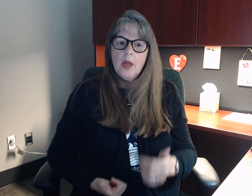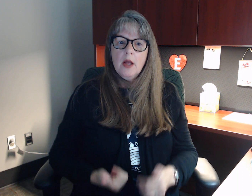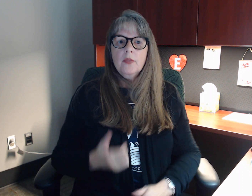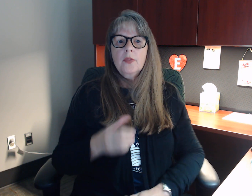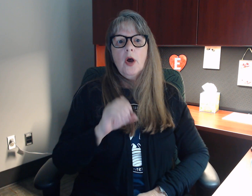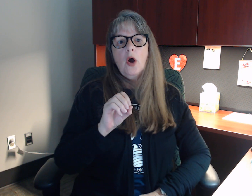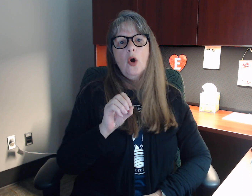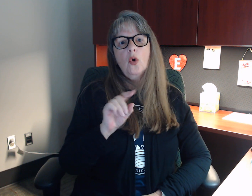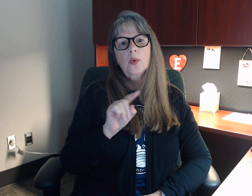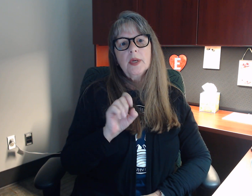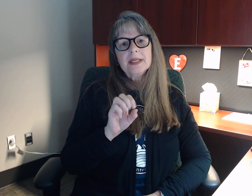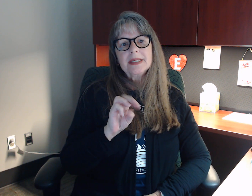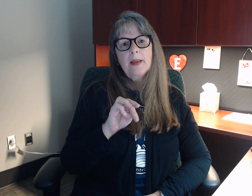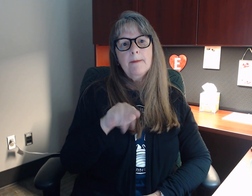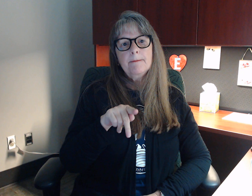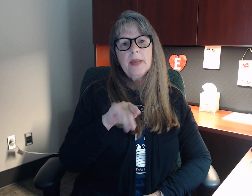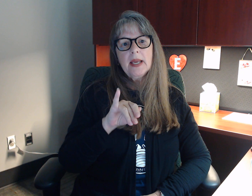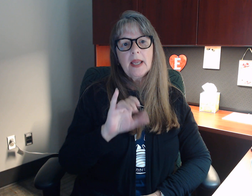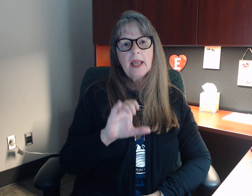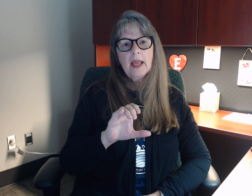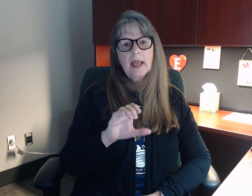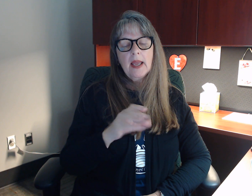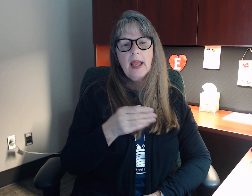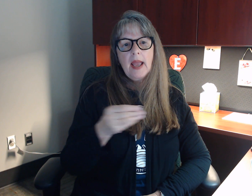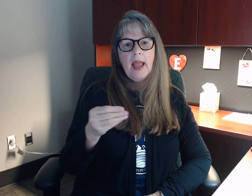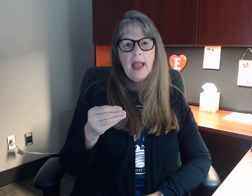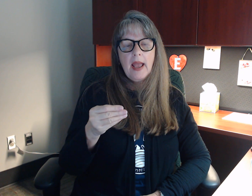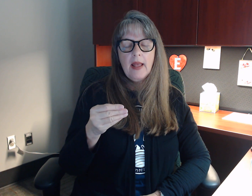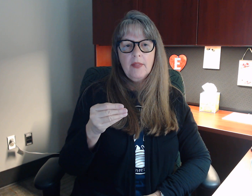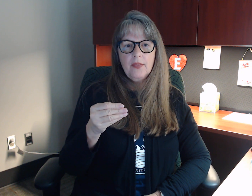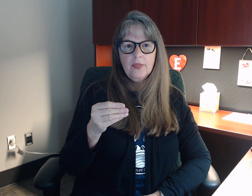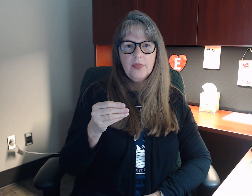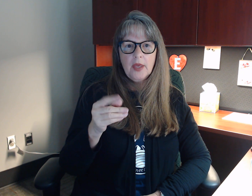the Ozempic and the